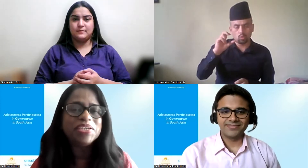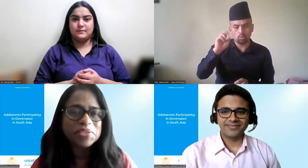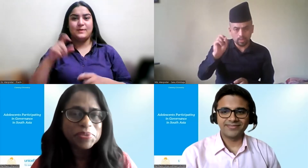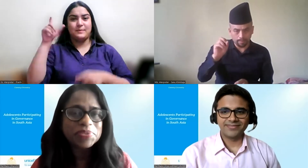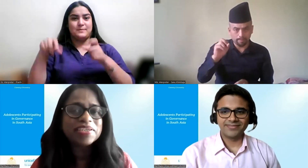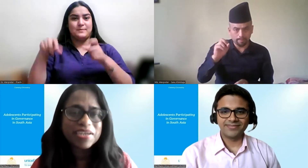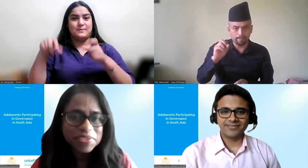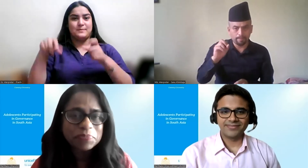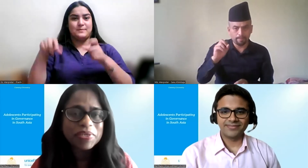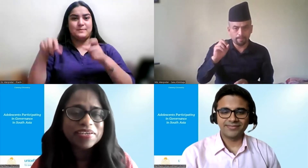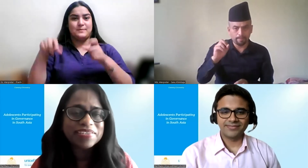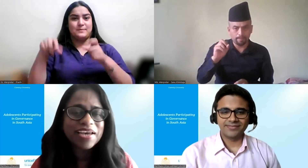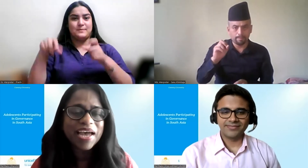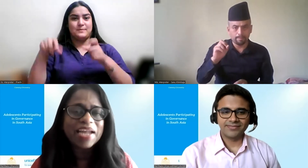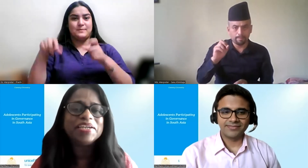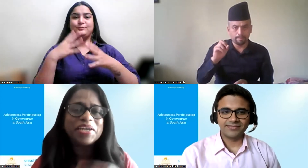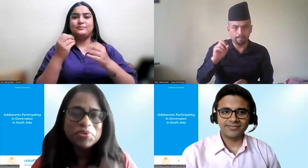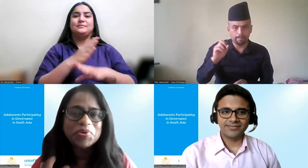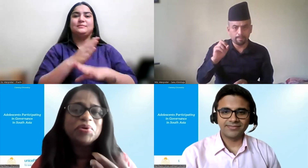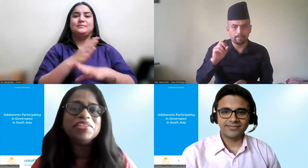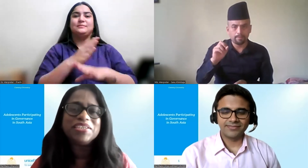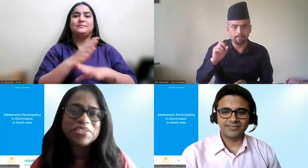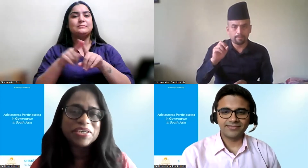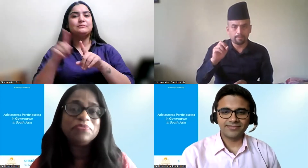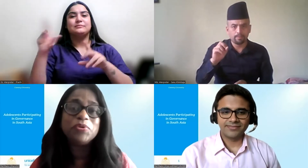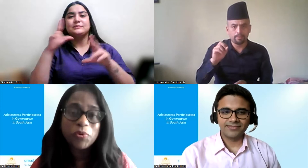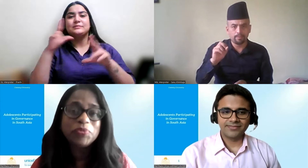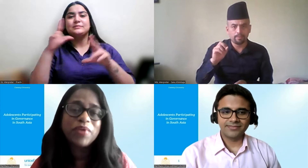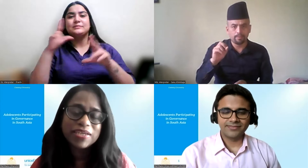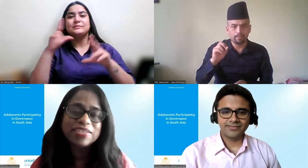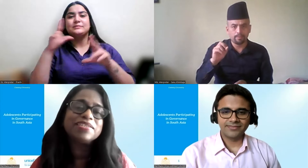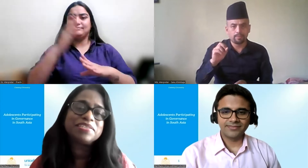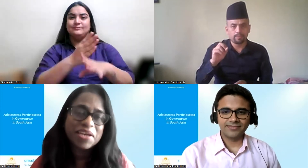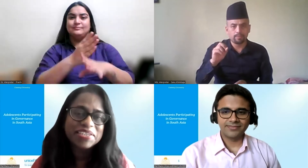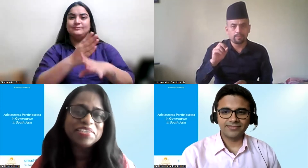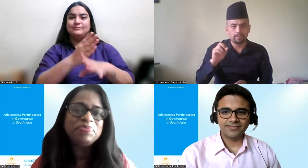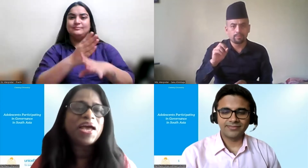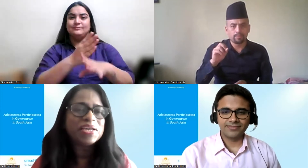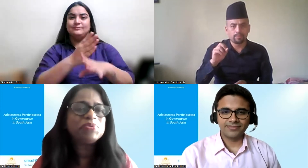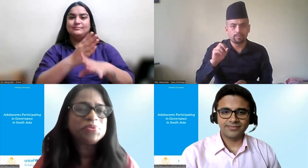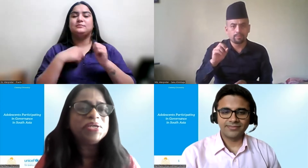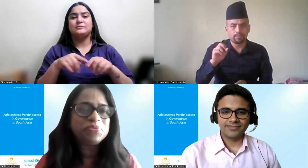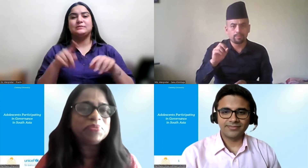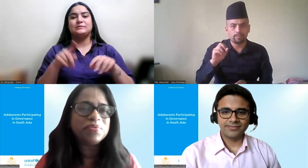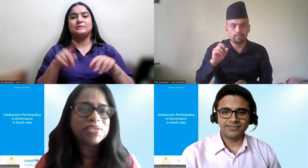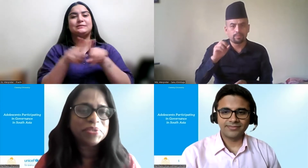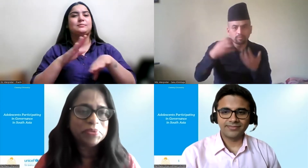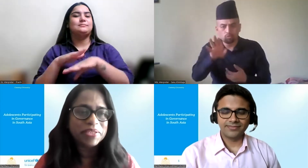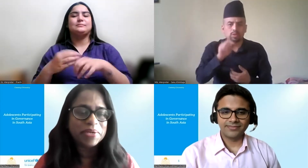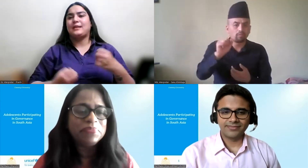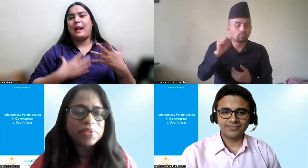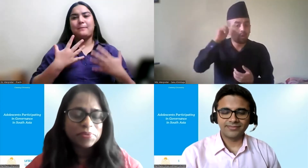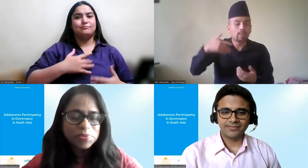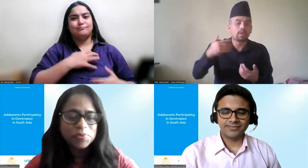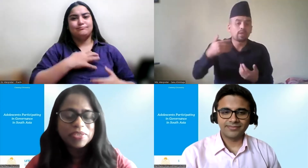who will introduce the country speakers and get you going on that journey. And we hope you find it as exciting as what you heard from Kavita and